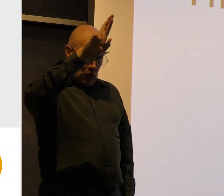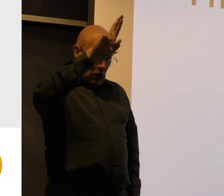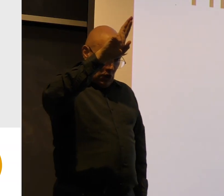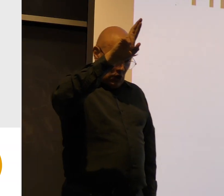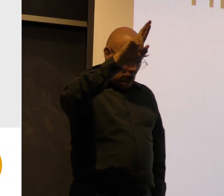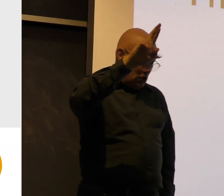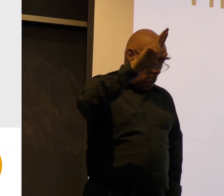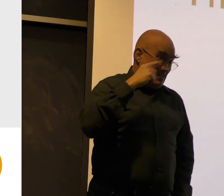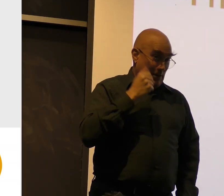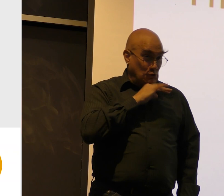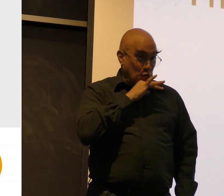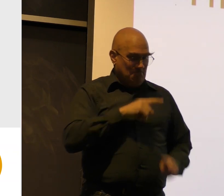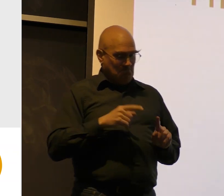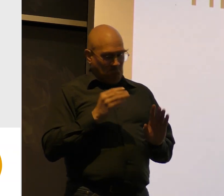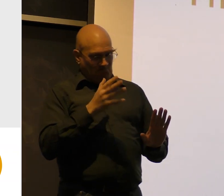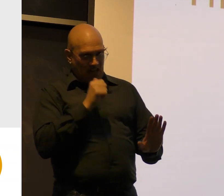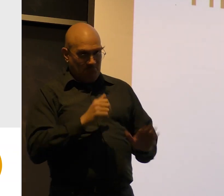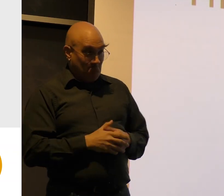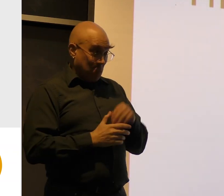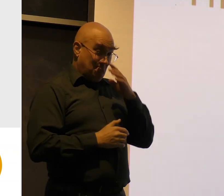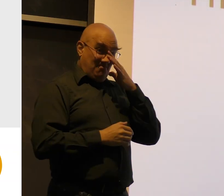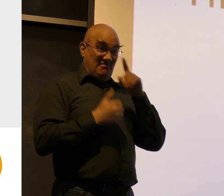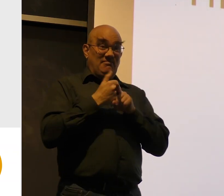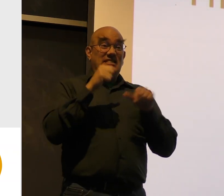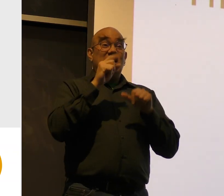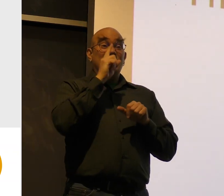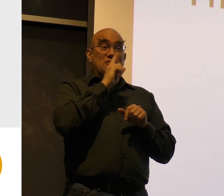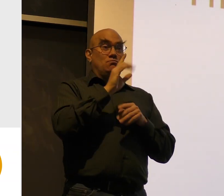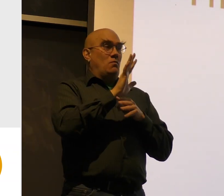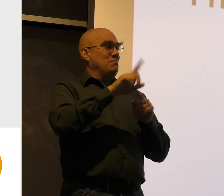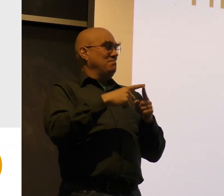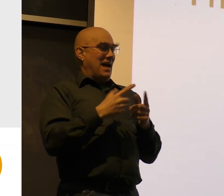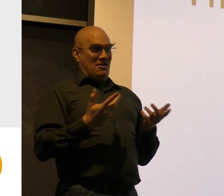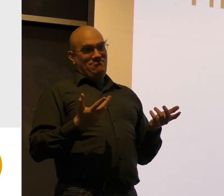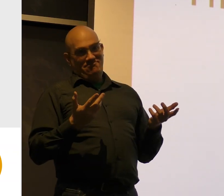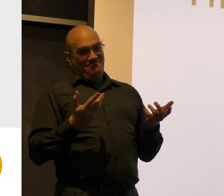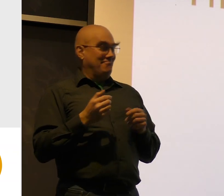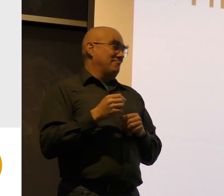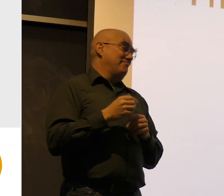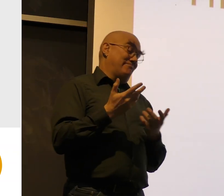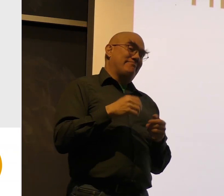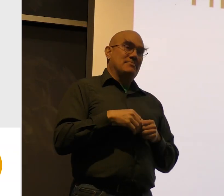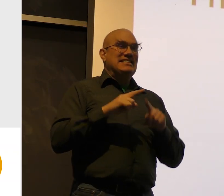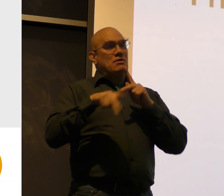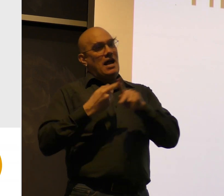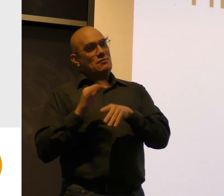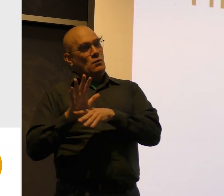Tingler. The Tingler. It sounds a little dirty, but I promise you it's not. So it was science fiction, a science fiction movie. Okay,